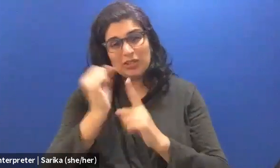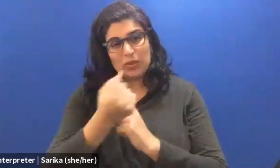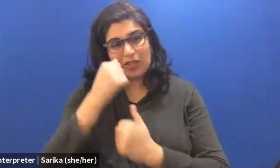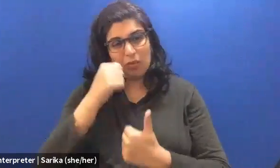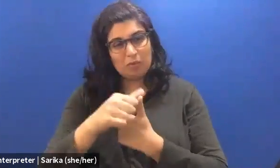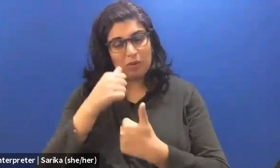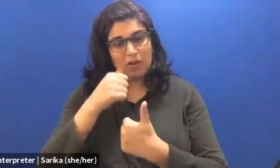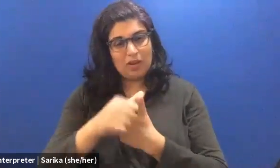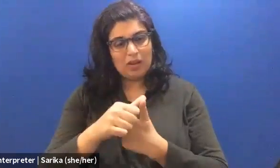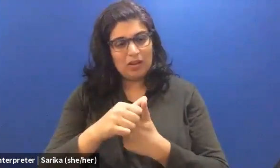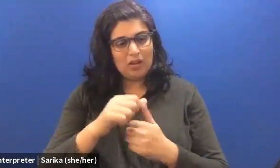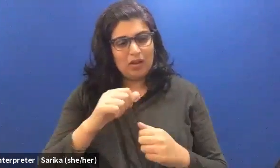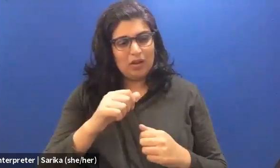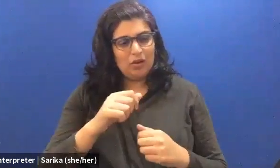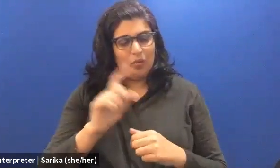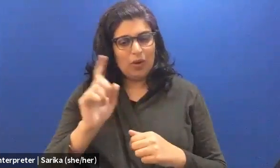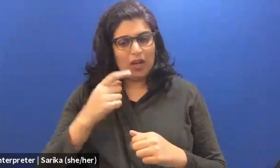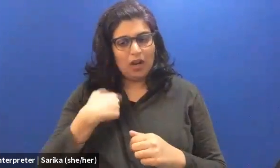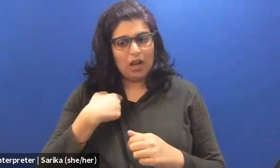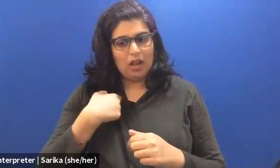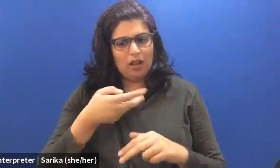don't think I could have sat still